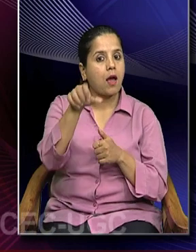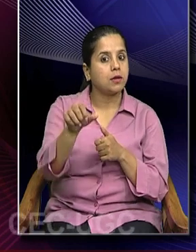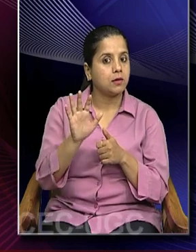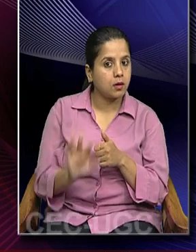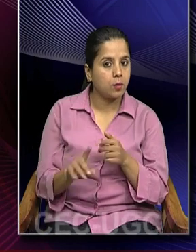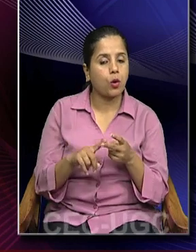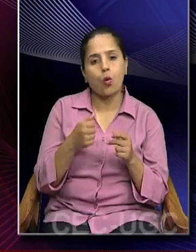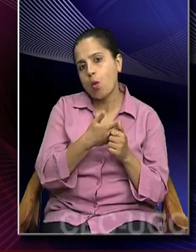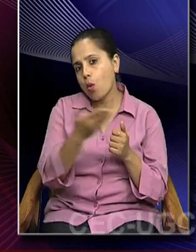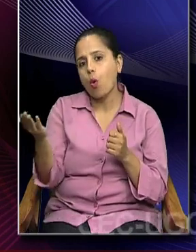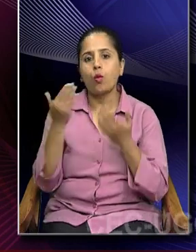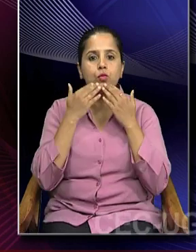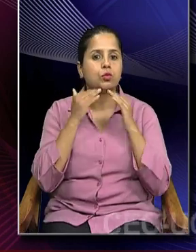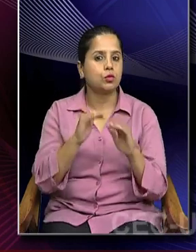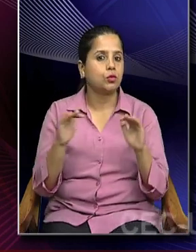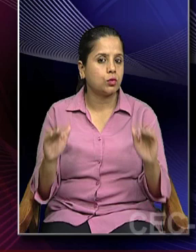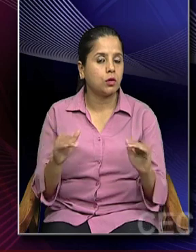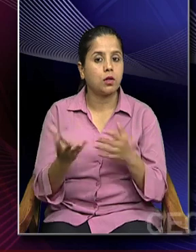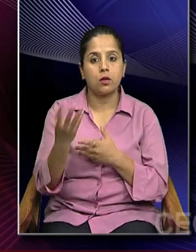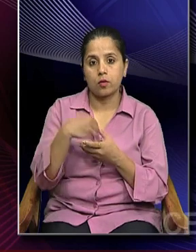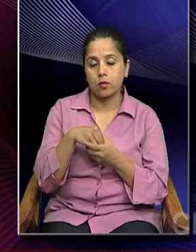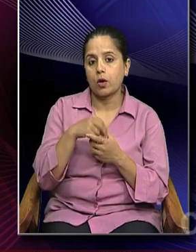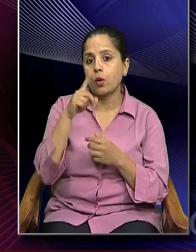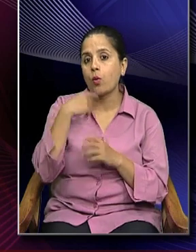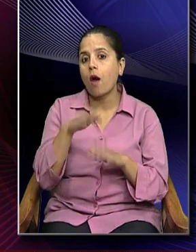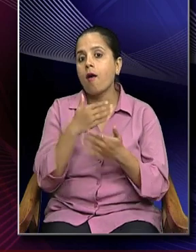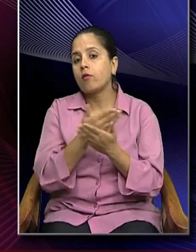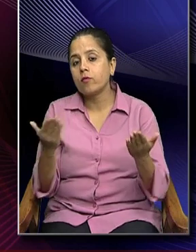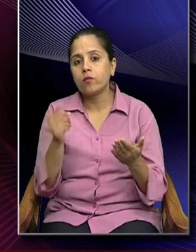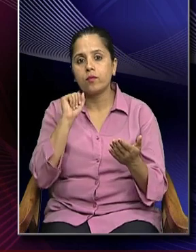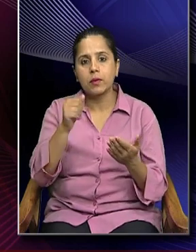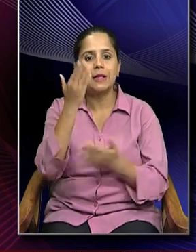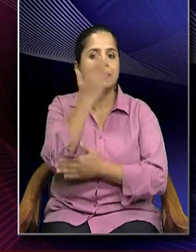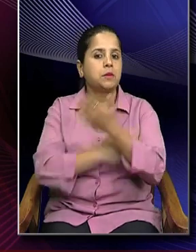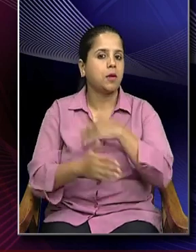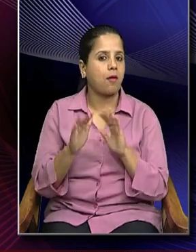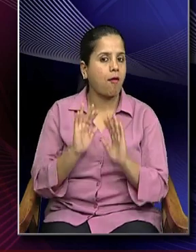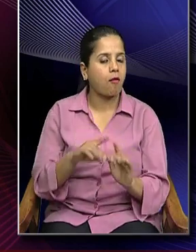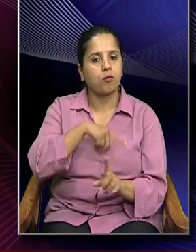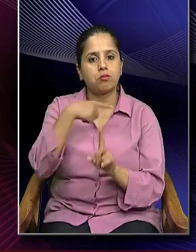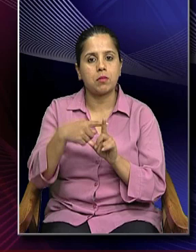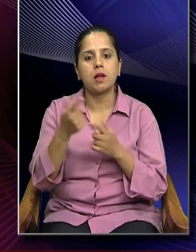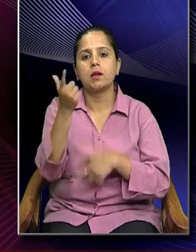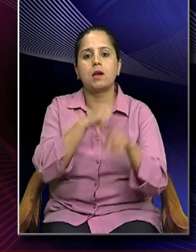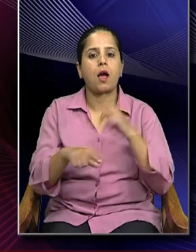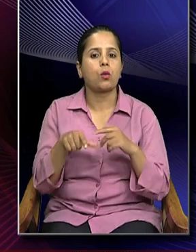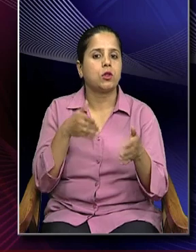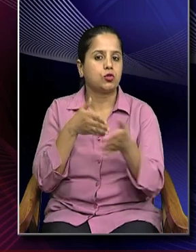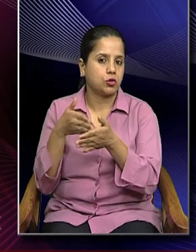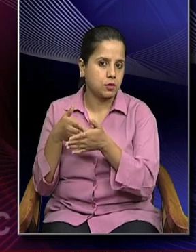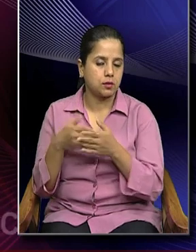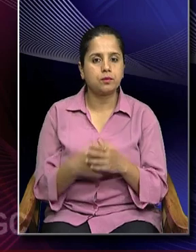to all the students, including those with disabilities or the language